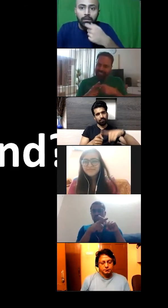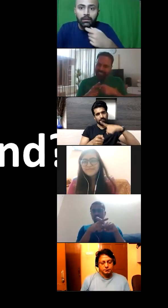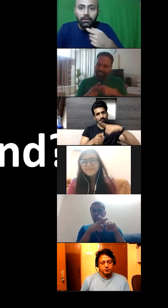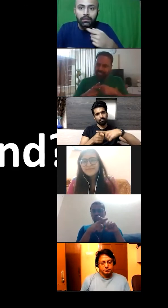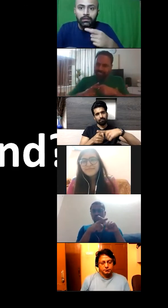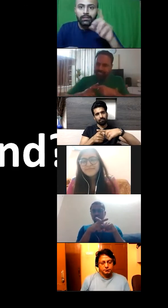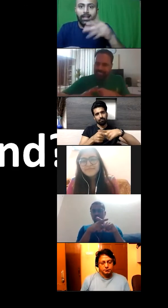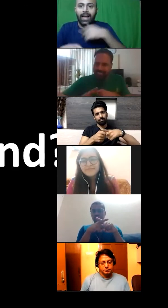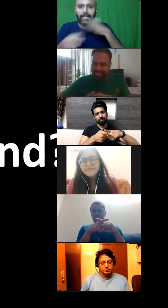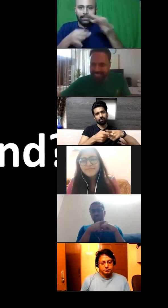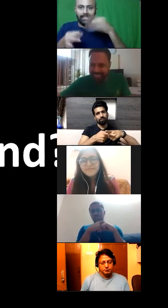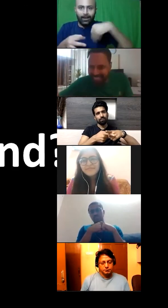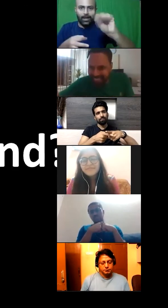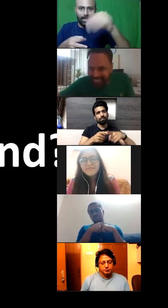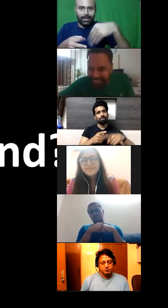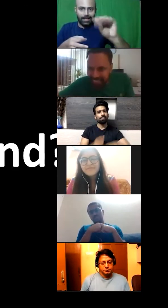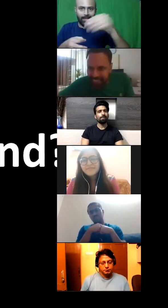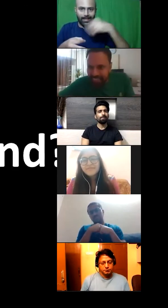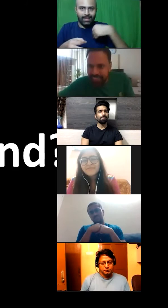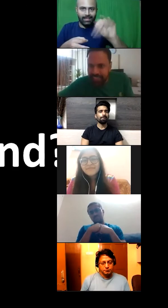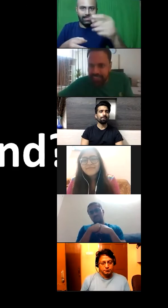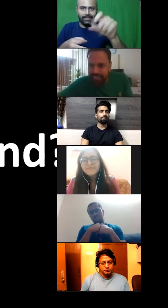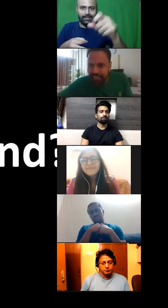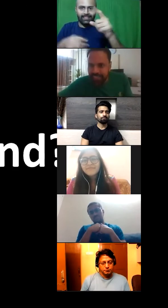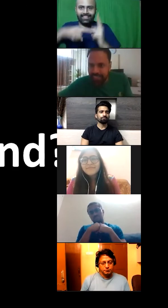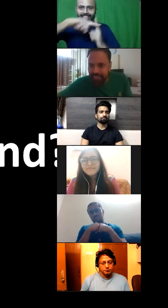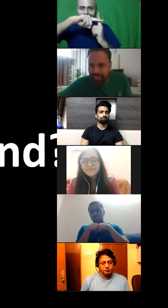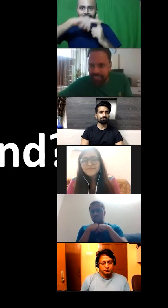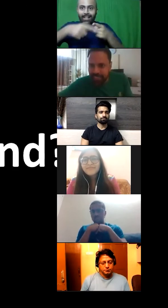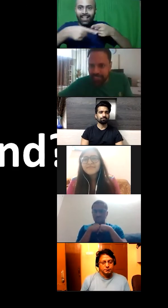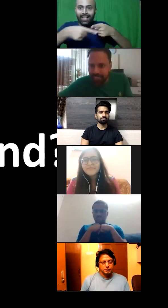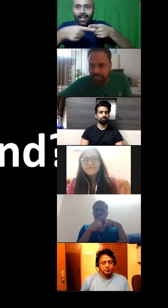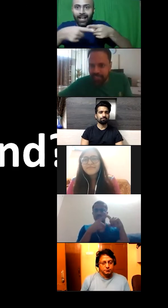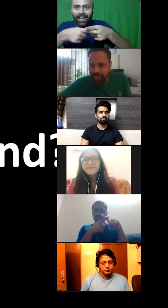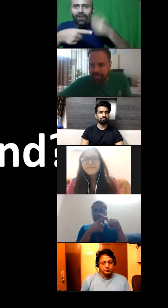this way? Yeah, Dr. Ali. Yeah, I'm going to explain. Yeah.